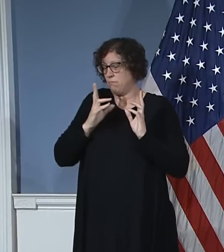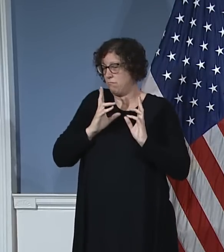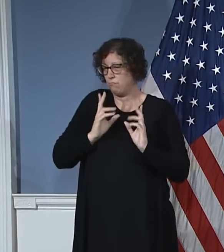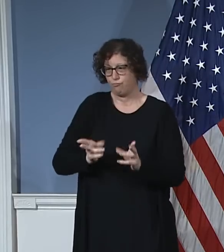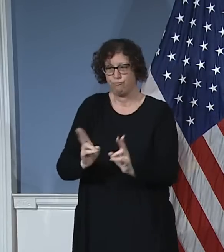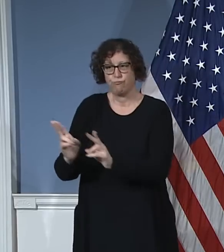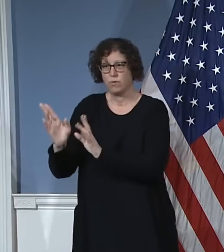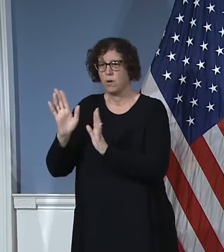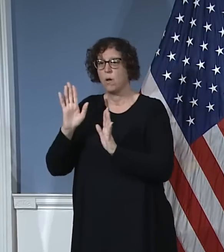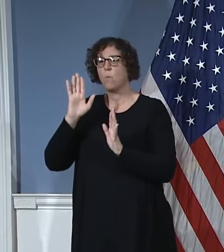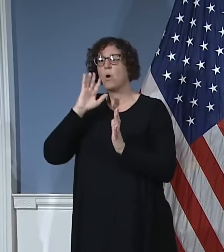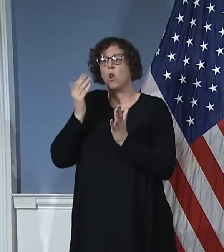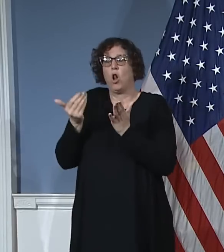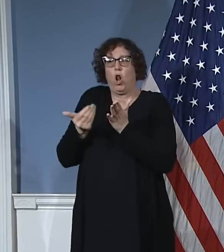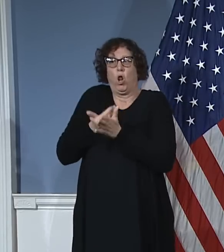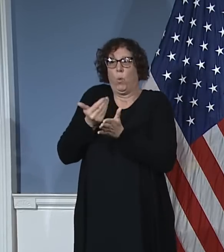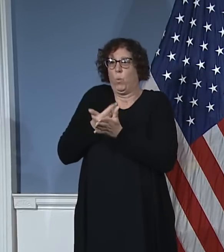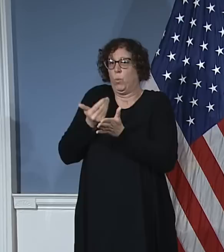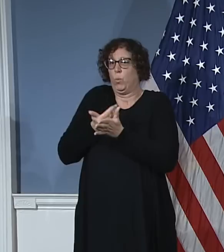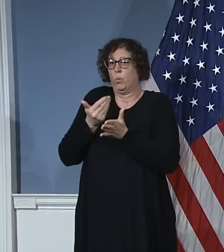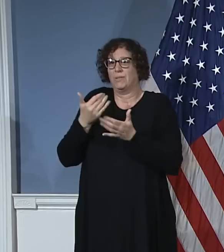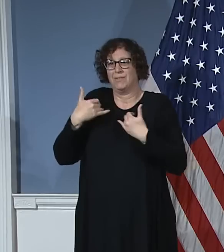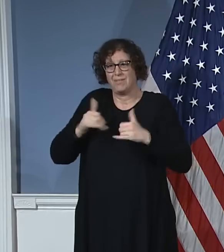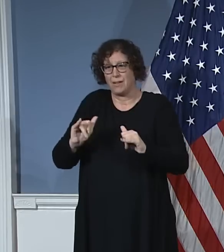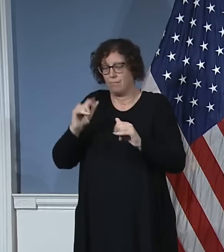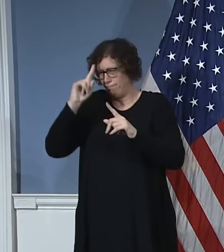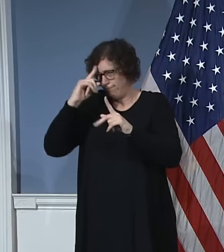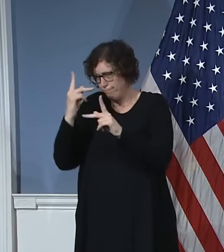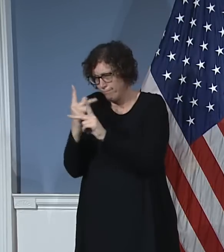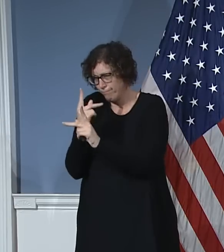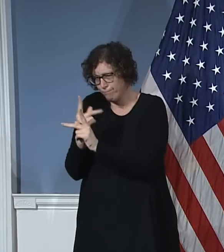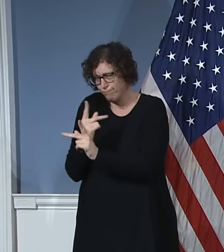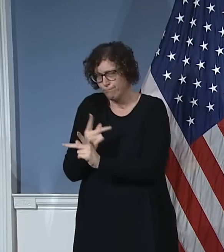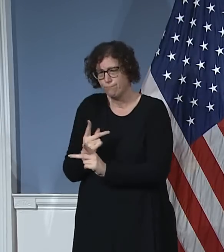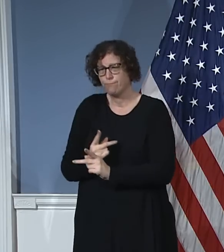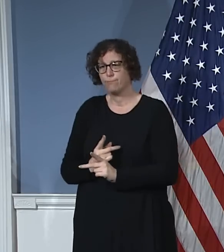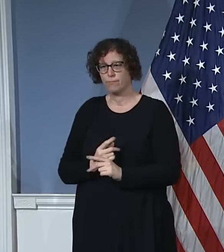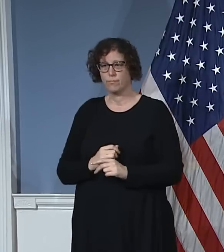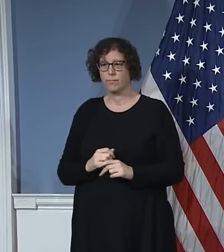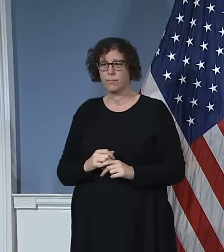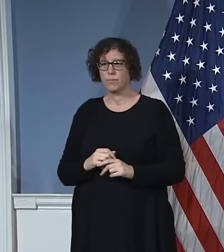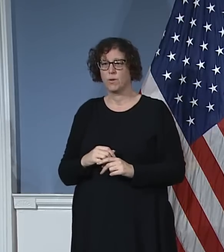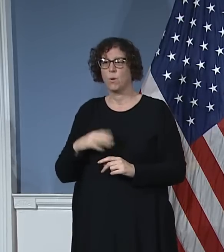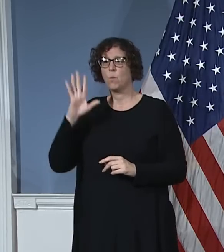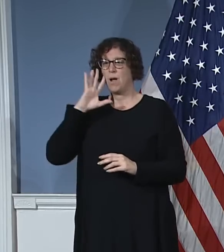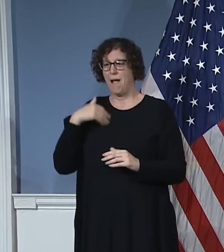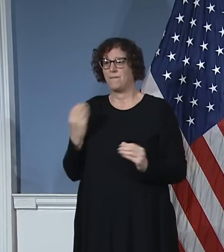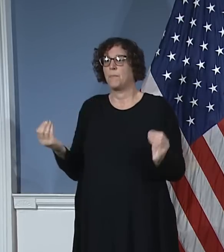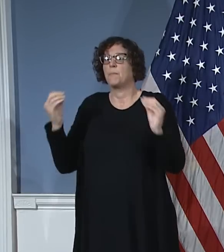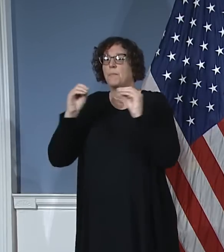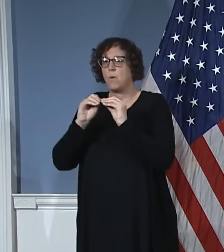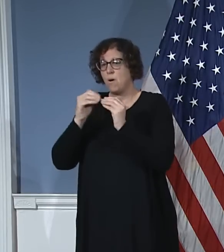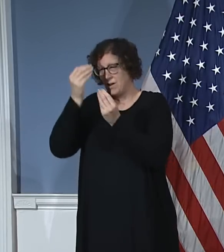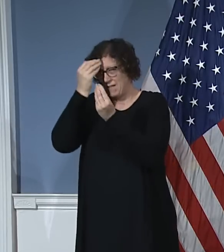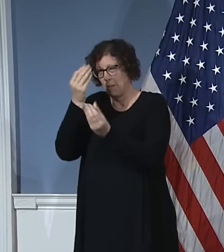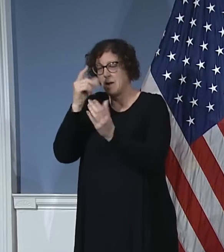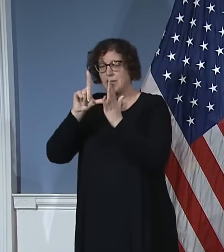And so there's a lot being worked through. We'll have more to say on all of that, in the coming hours as we have more